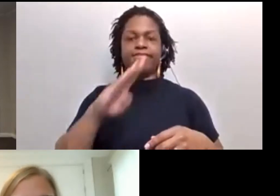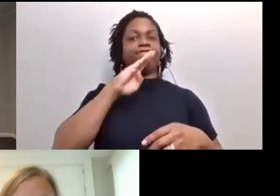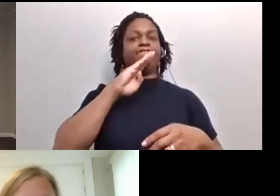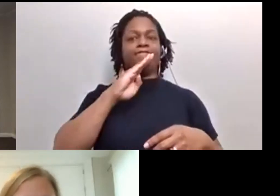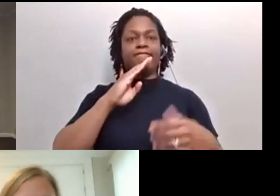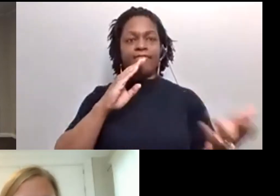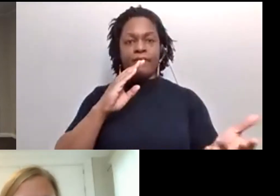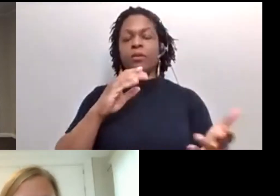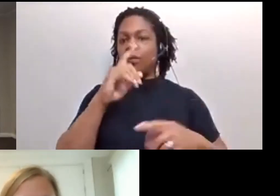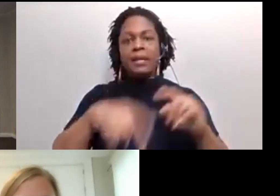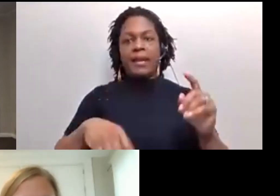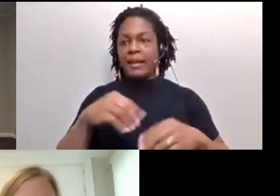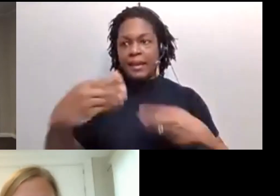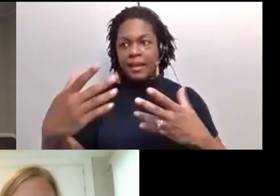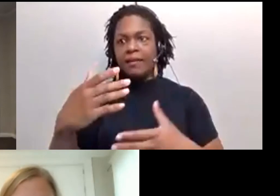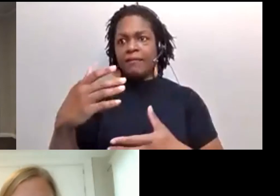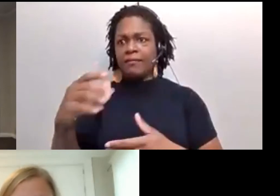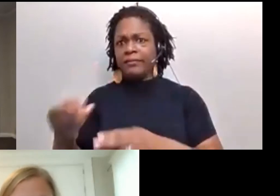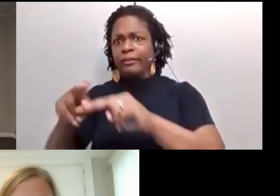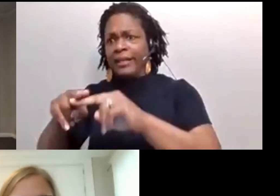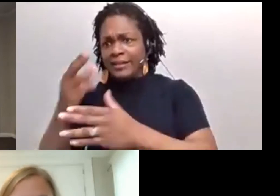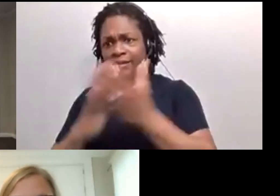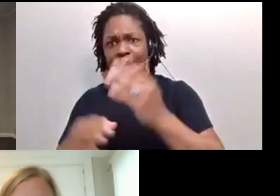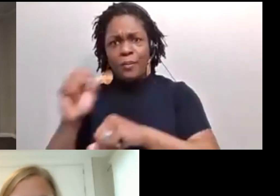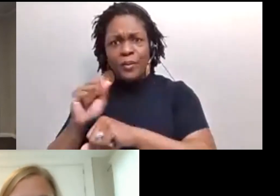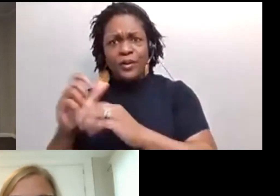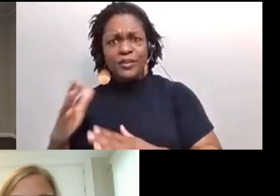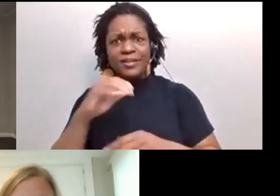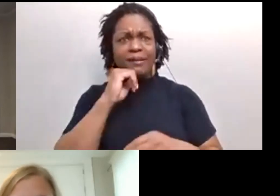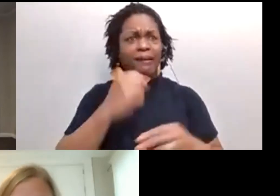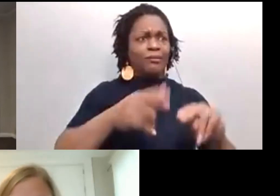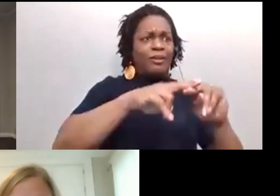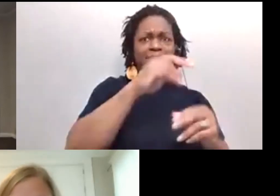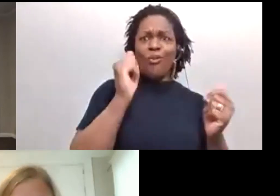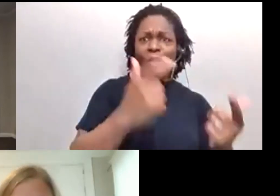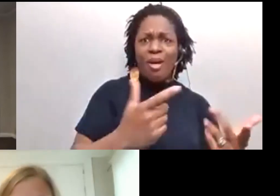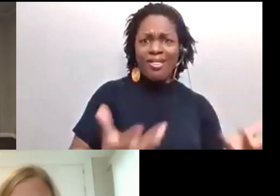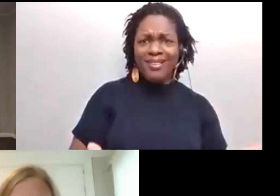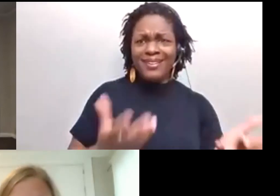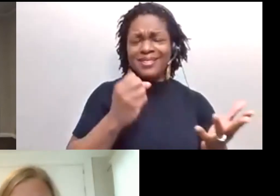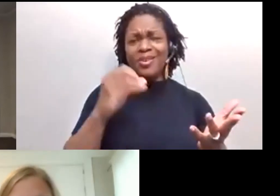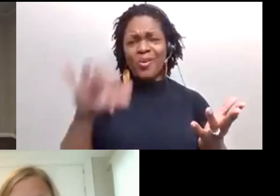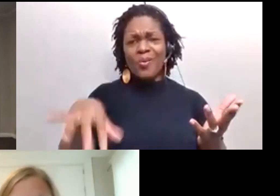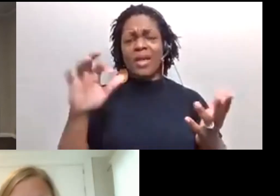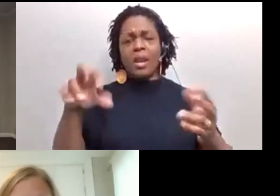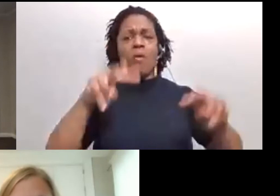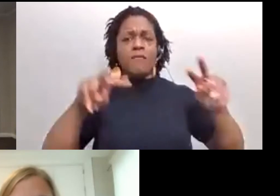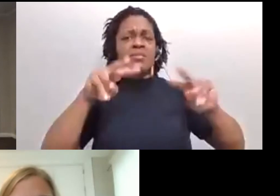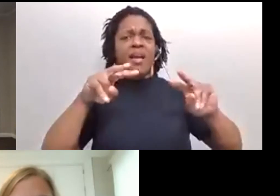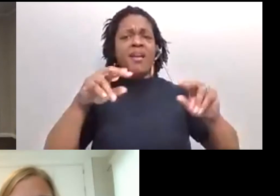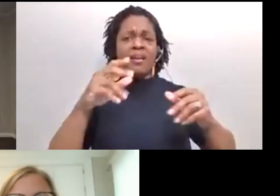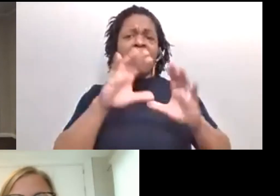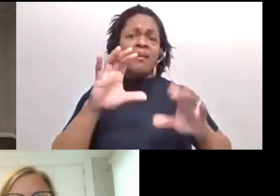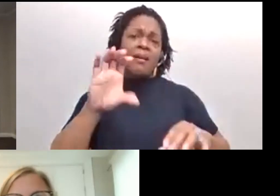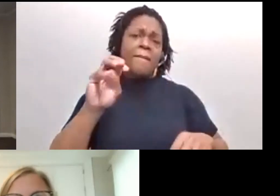to some employees and not to the others. And so I think that the Medicaid Oversight Committee may also touch a little bit on